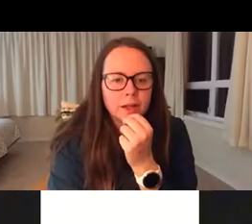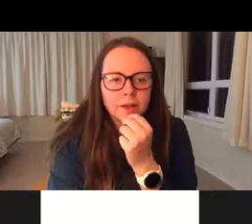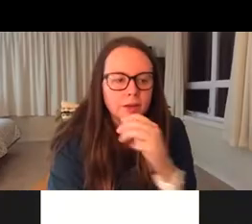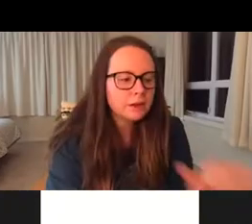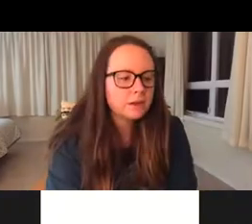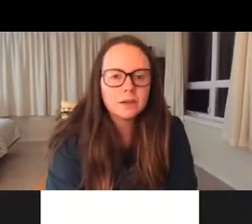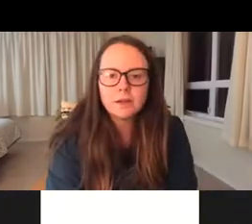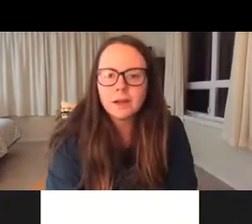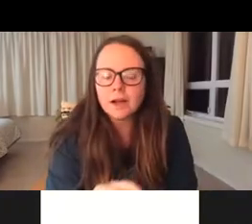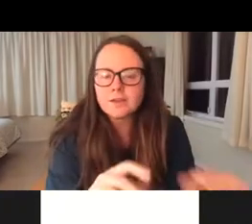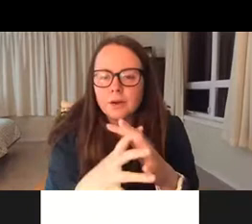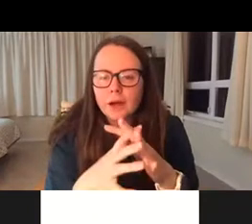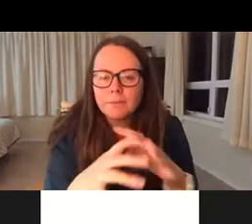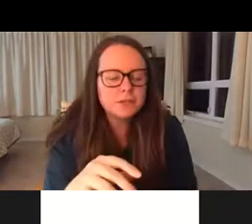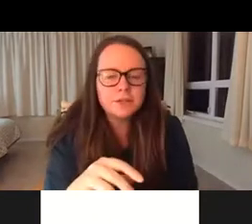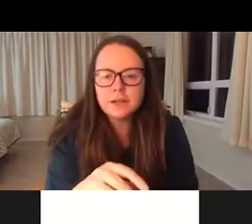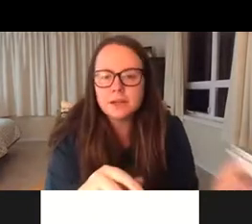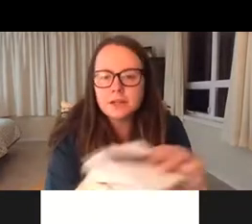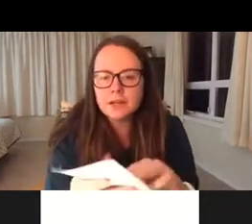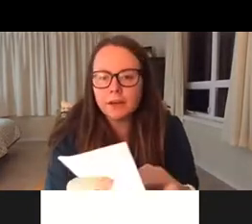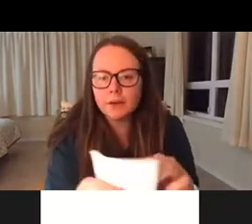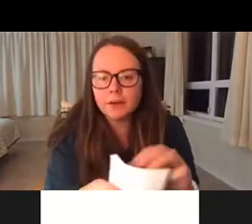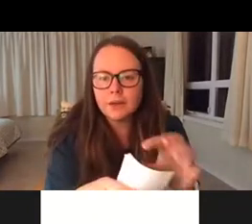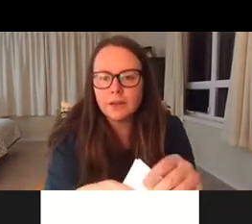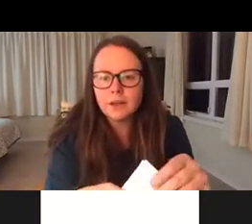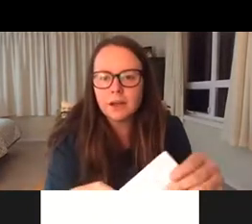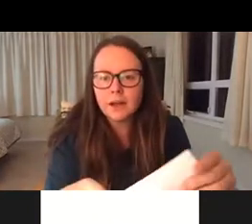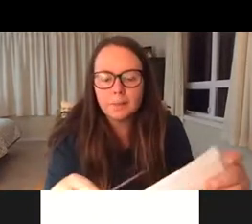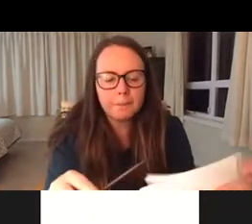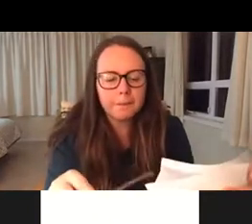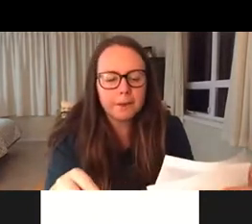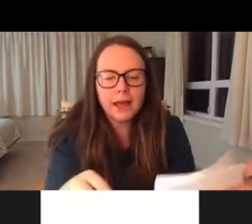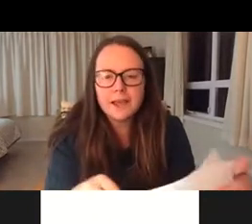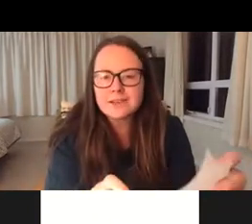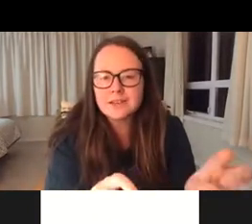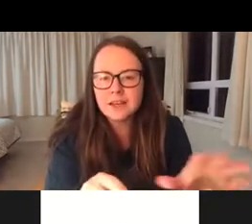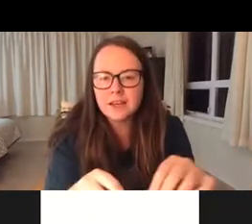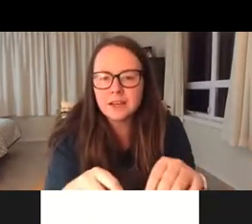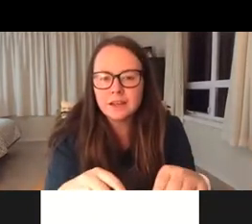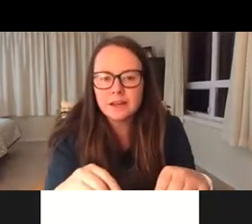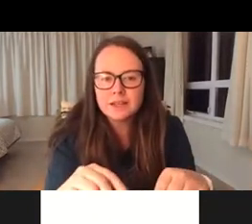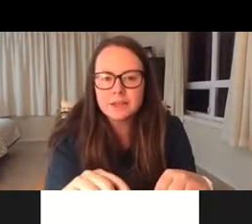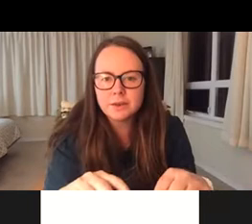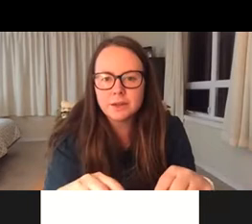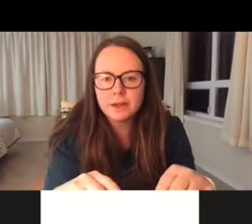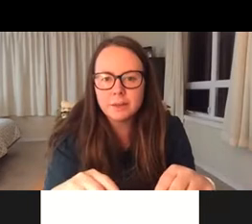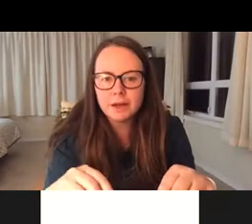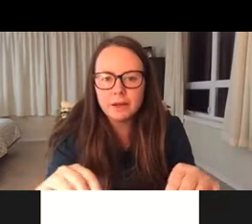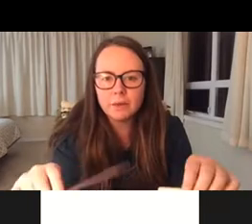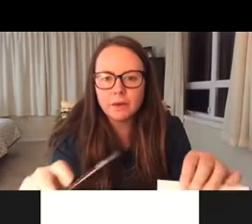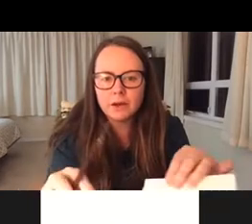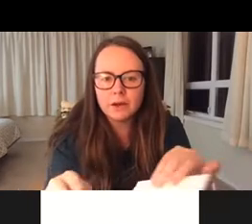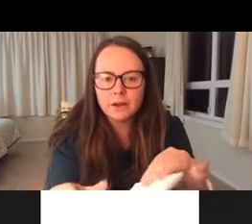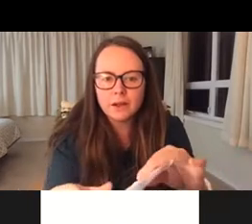Hang on. Did you get a chance to download the ASD that I sent to you on the